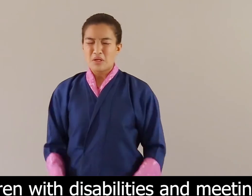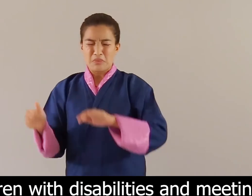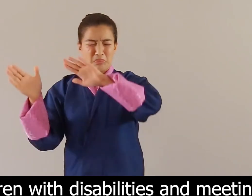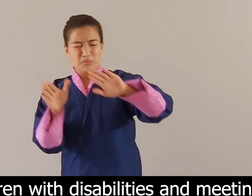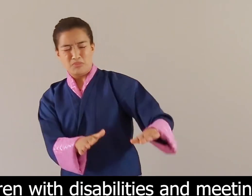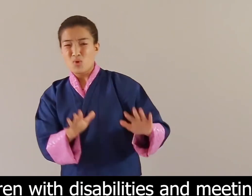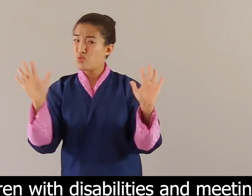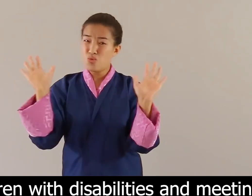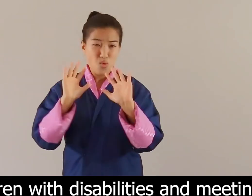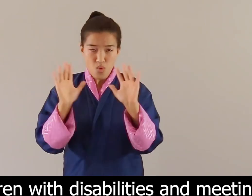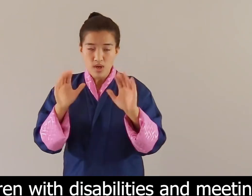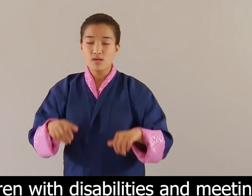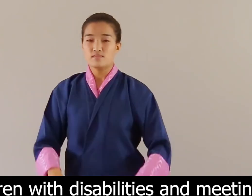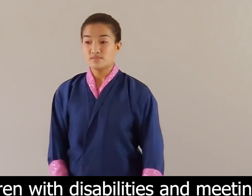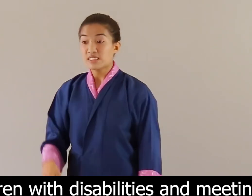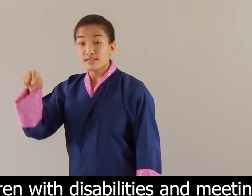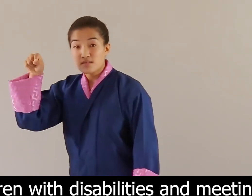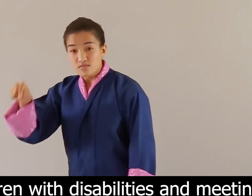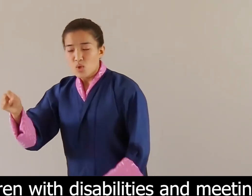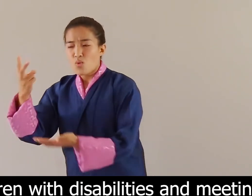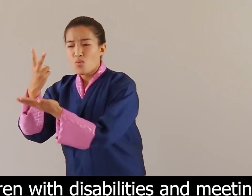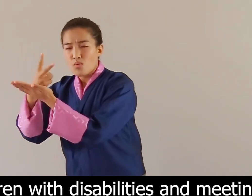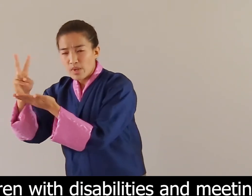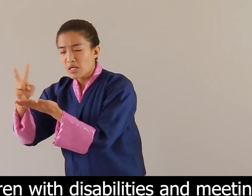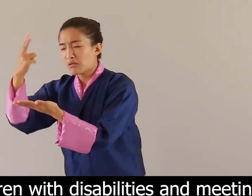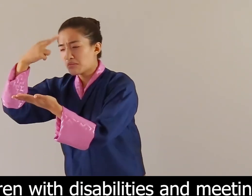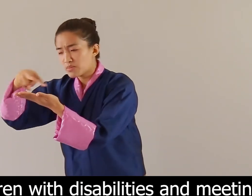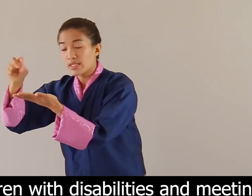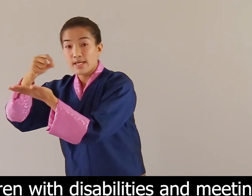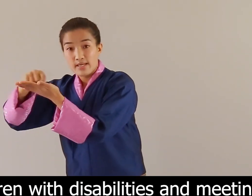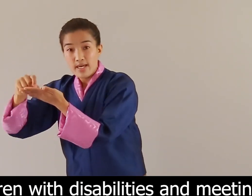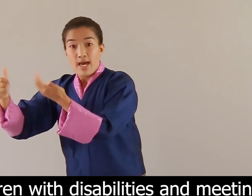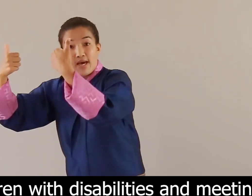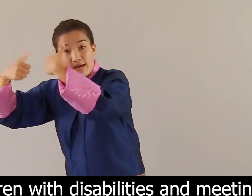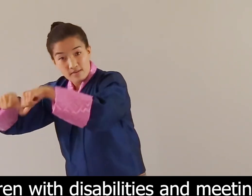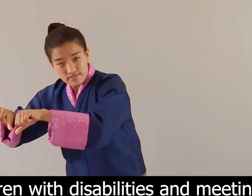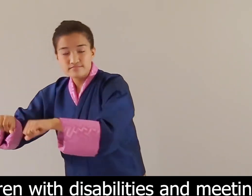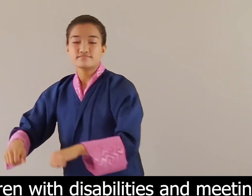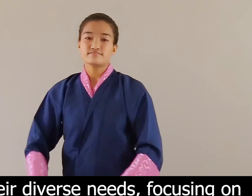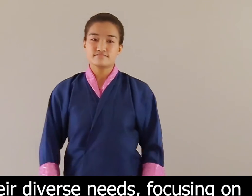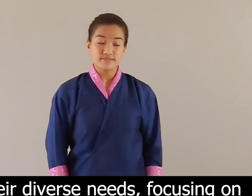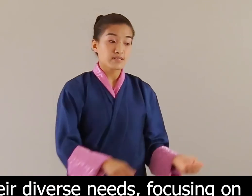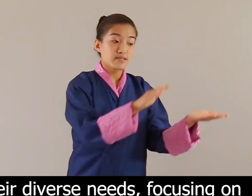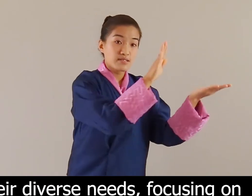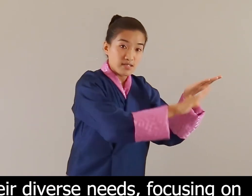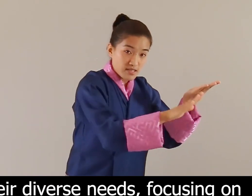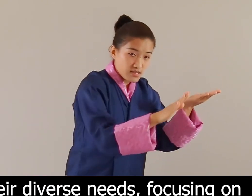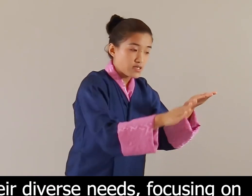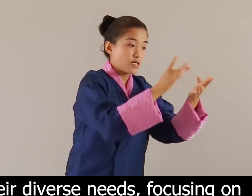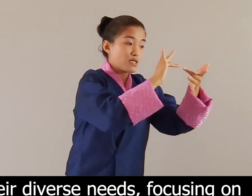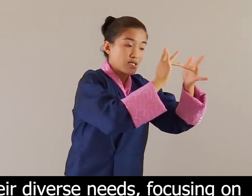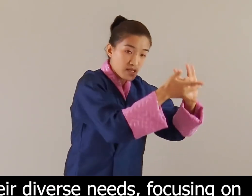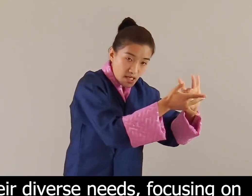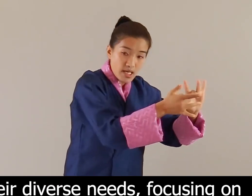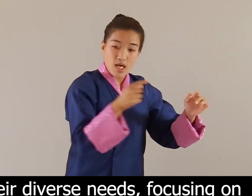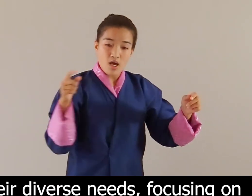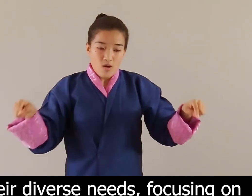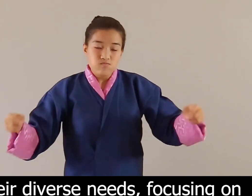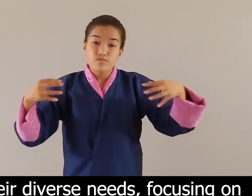their diverse needs, focusing on inclusive values and principles.